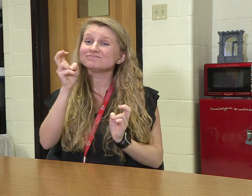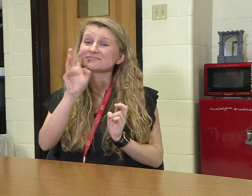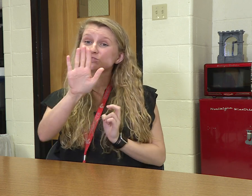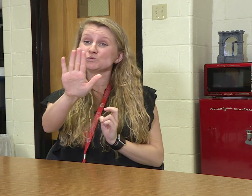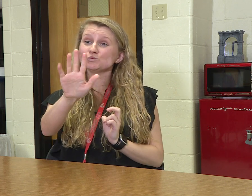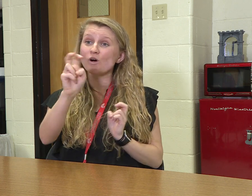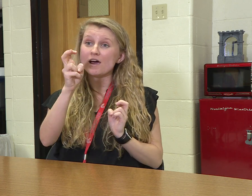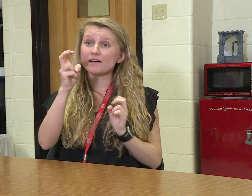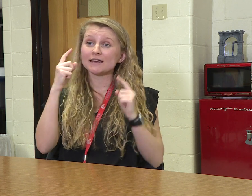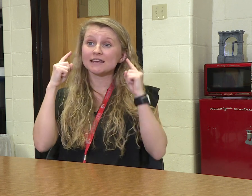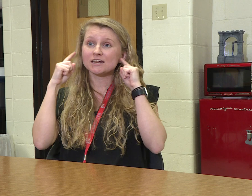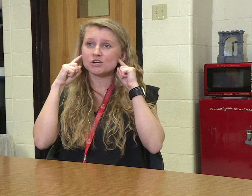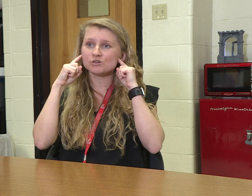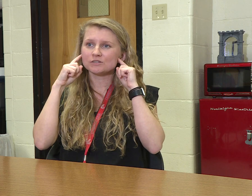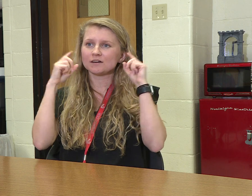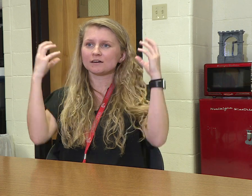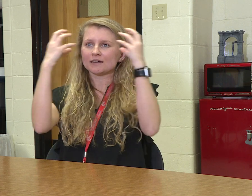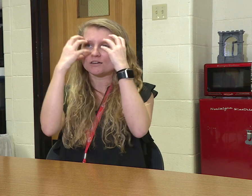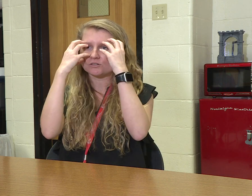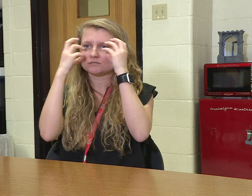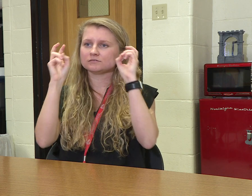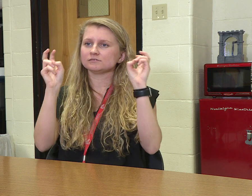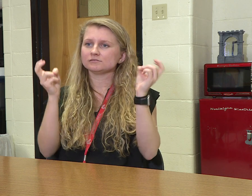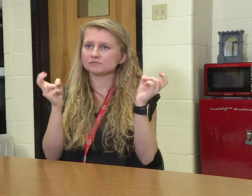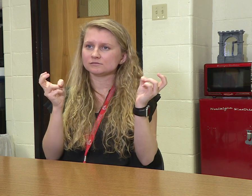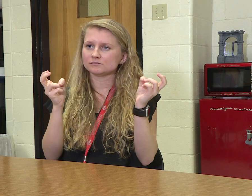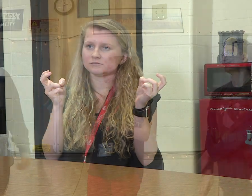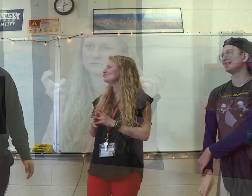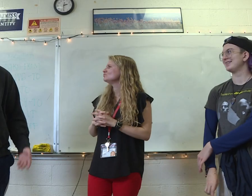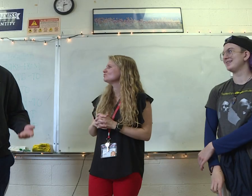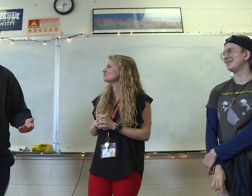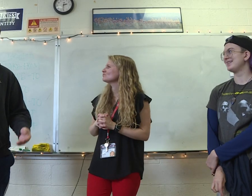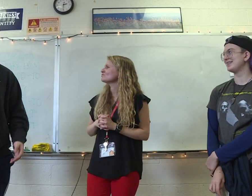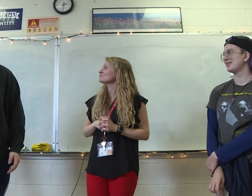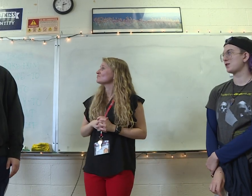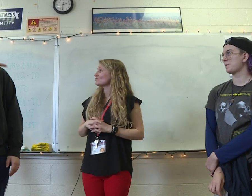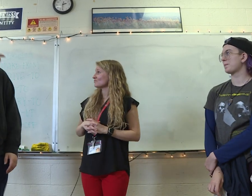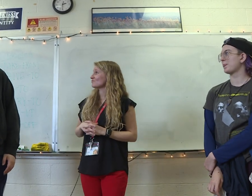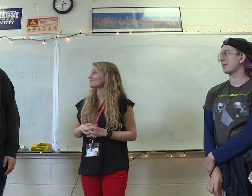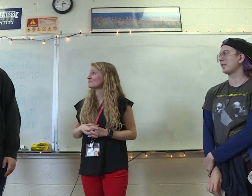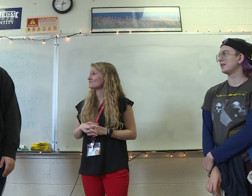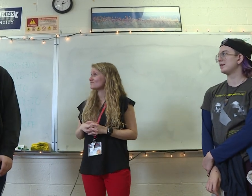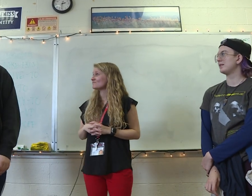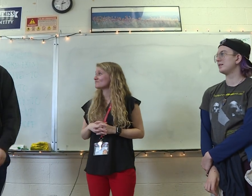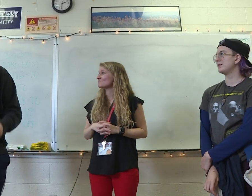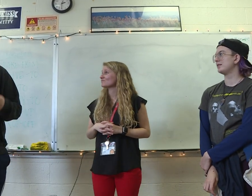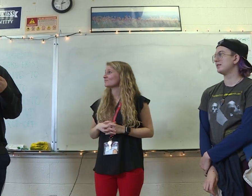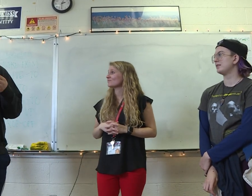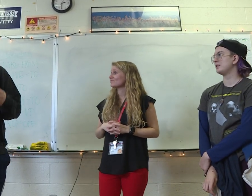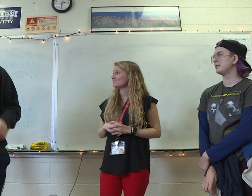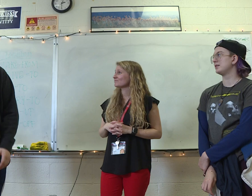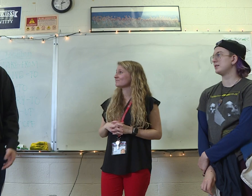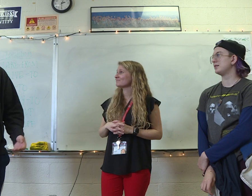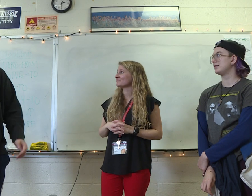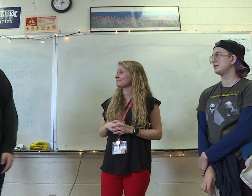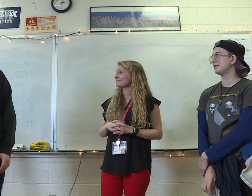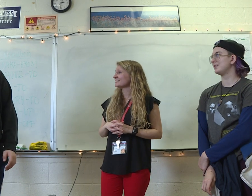you're going to have to get used to that in this classroom as well. Eventually, Ms. Fowler says she can see the lights come on in a student's eyes.